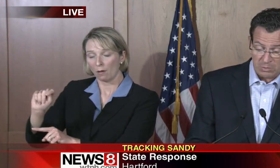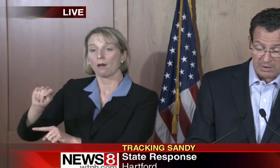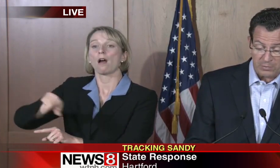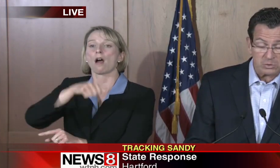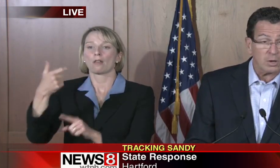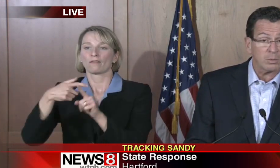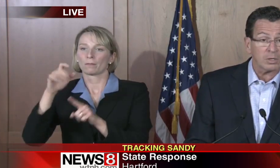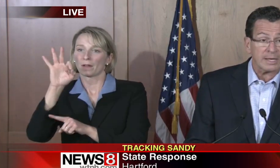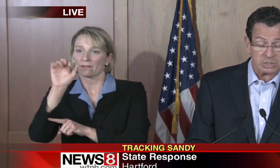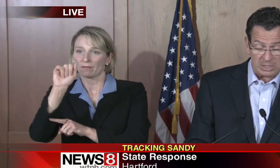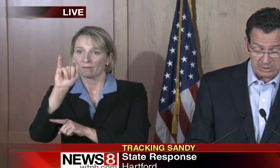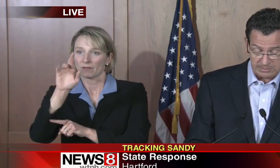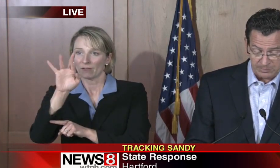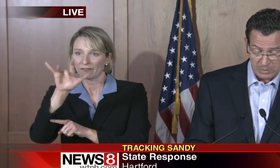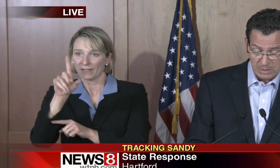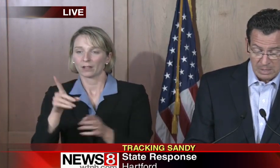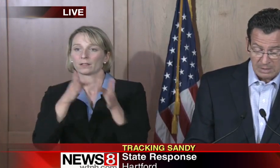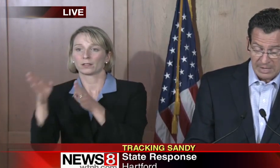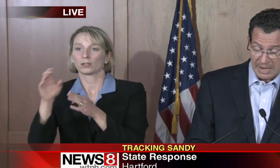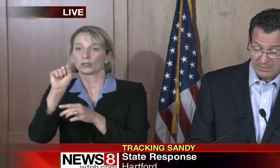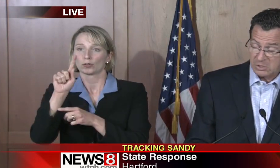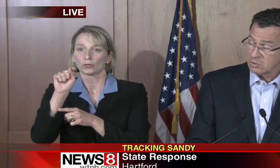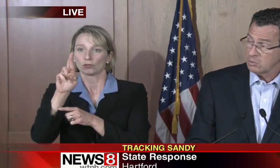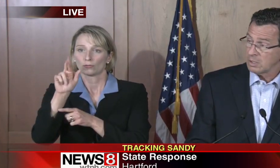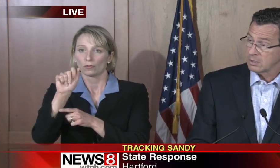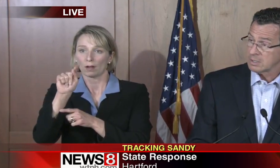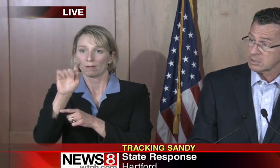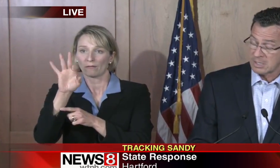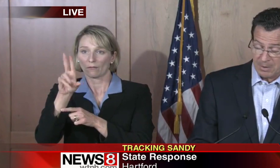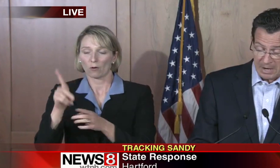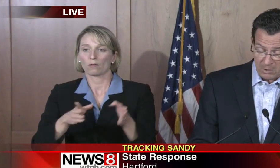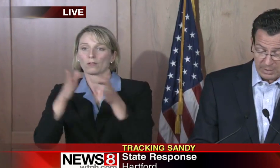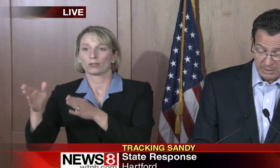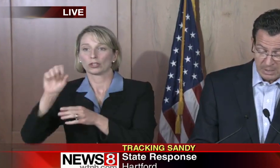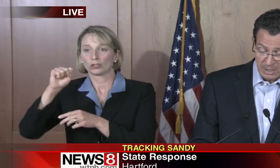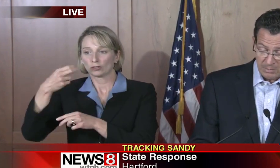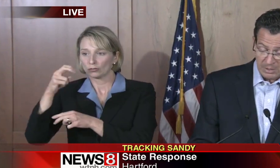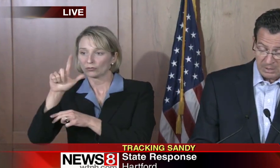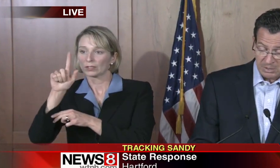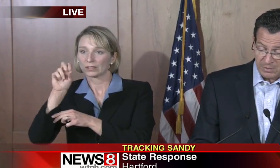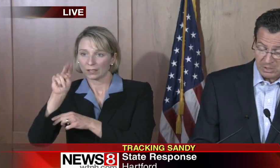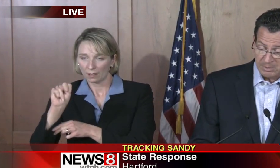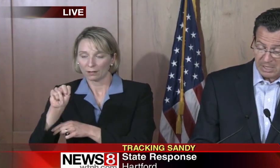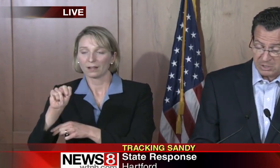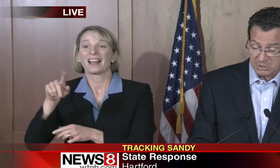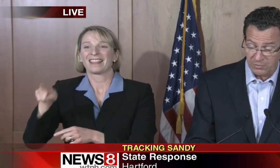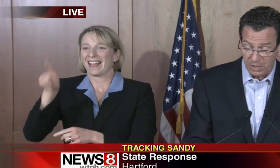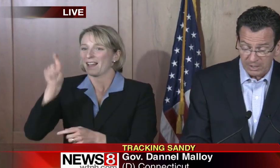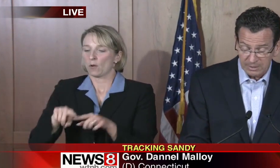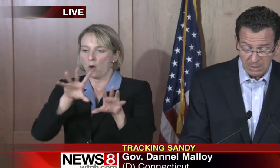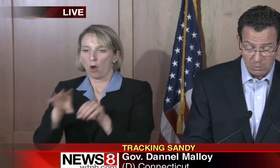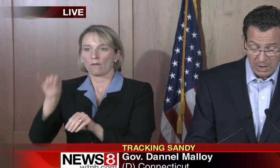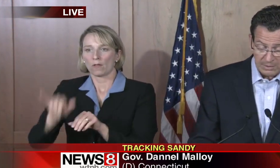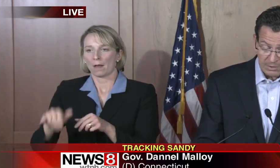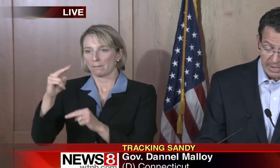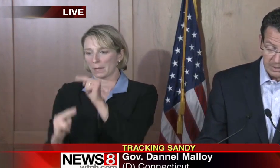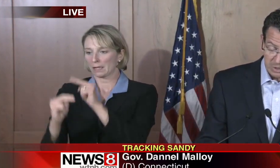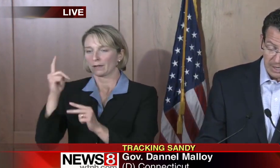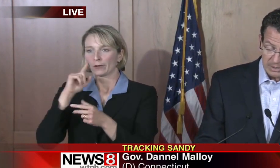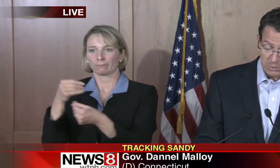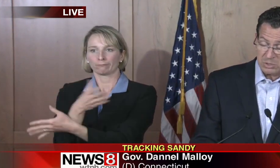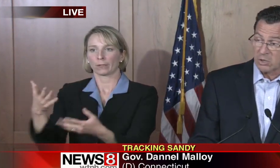Fairfield, Stratford, Trumbull, and Shelton. They have to do this depowering because if the substations flood while